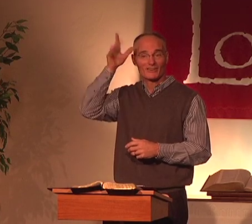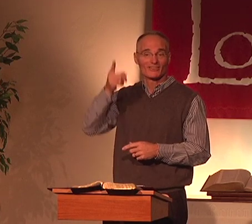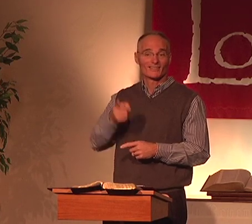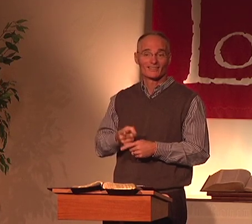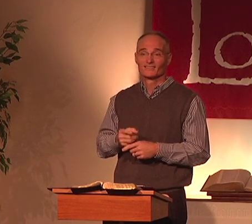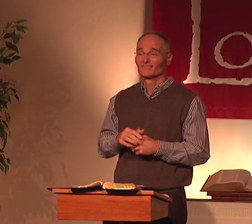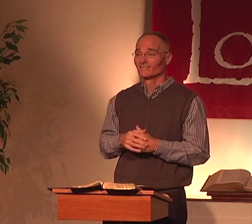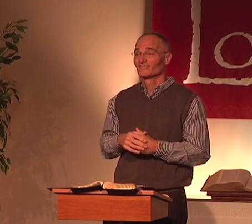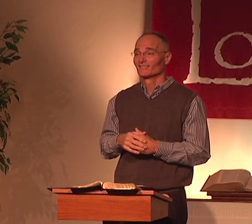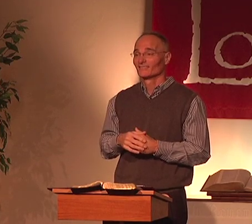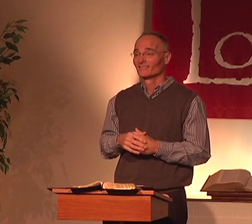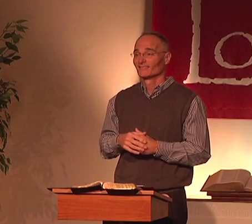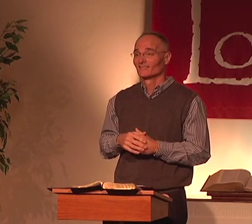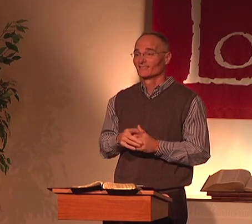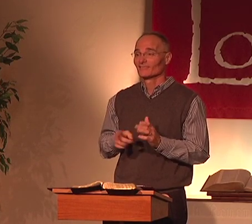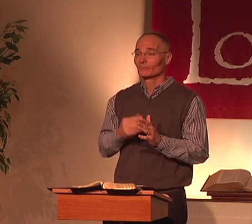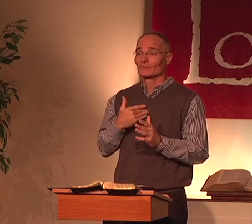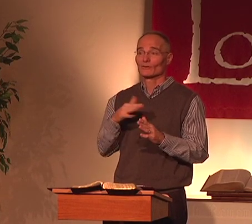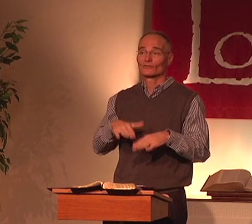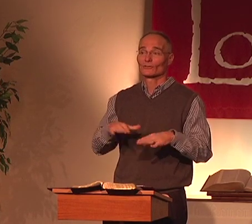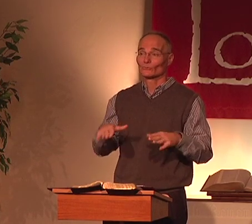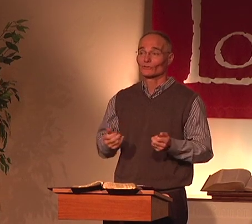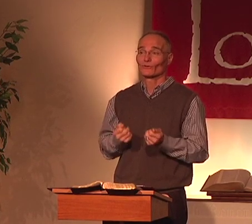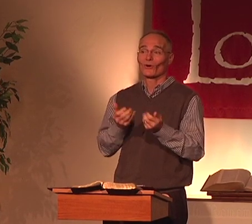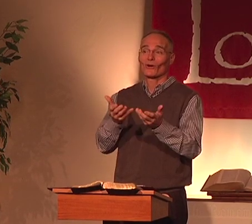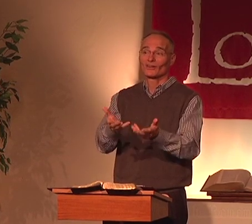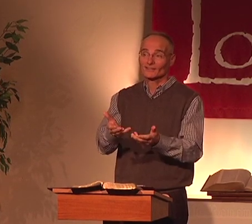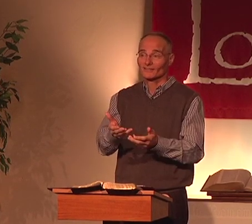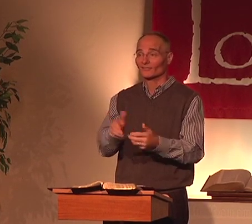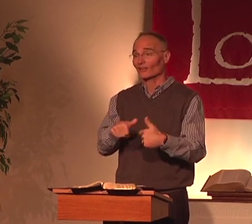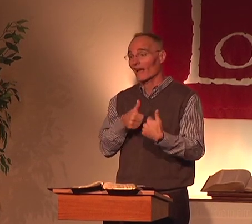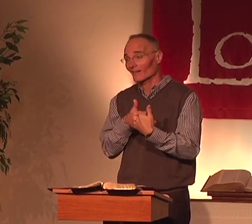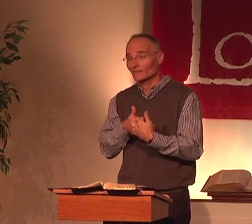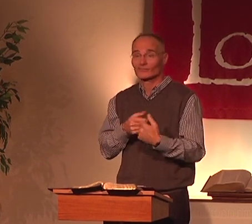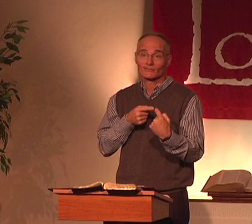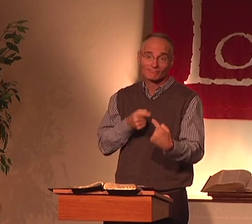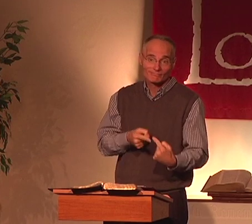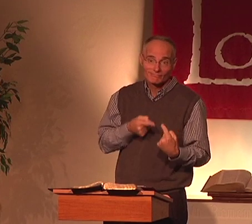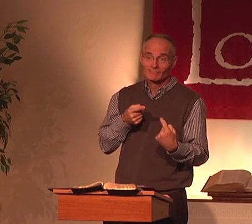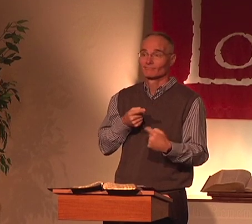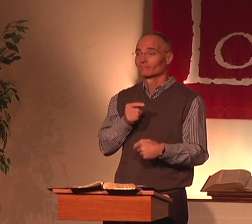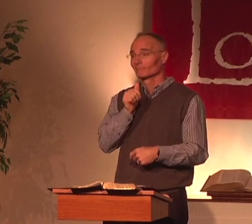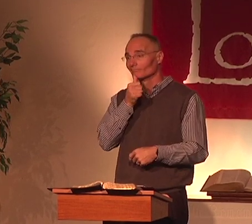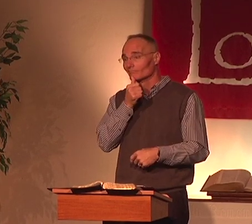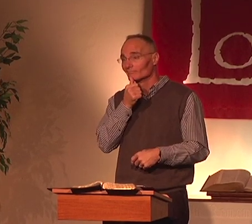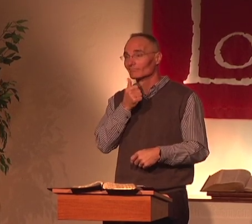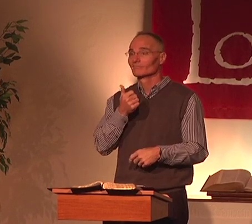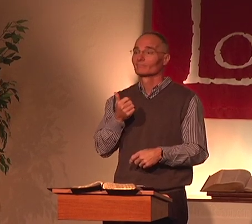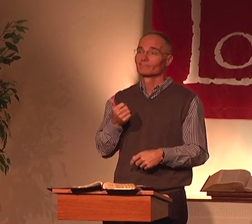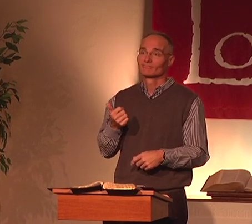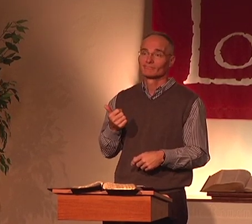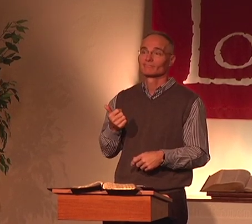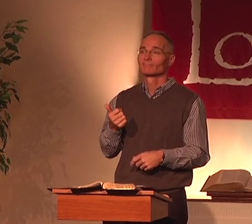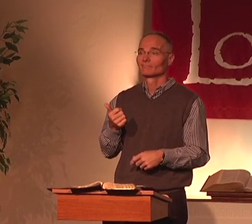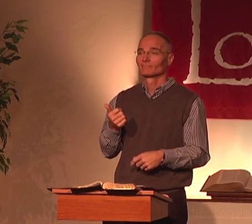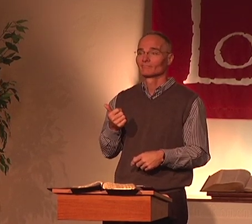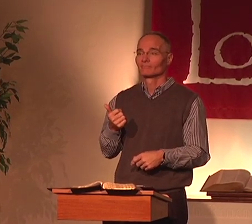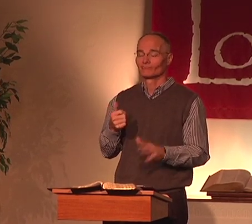Sounds like A parent Right Sometimes Your children Cause challenges To us Struggles Suffering